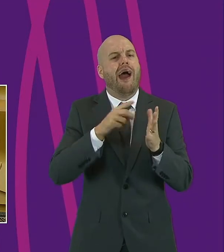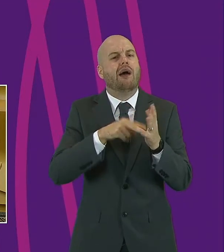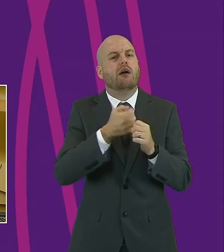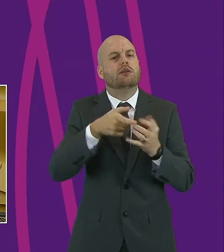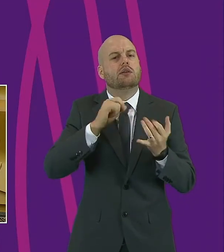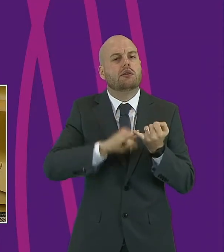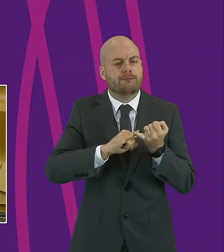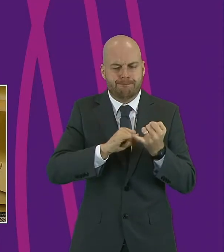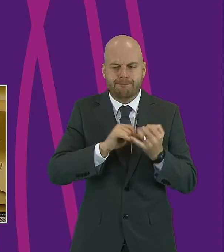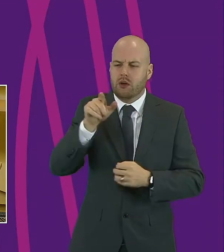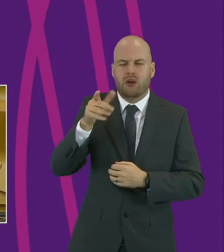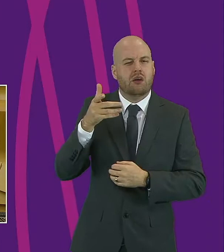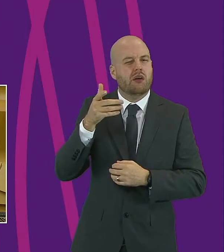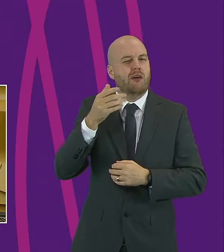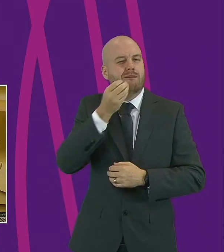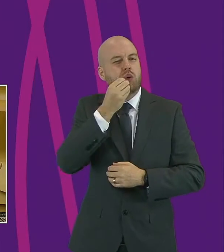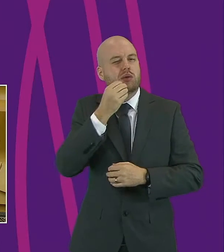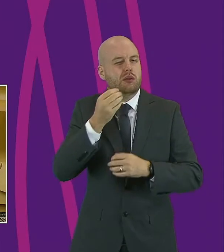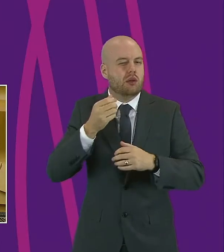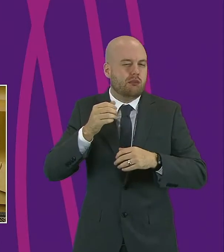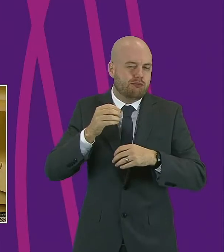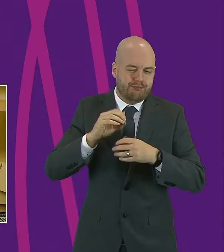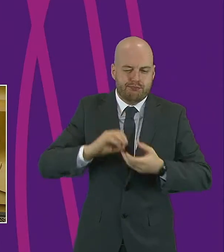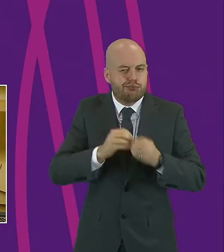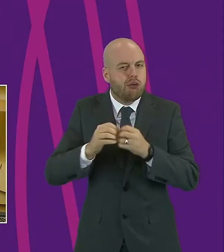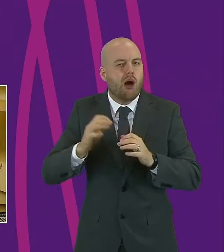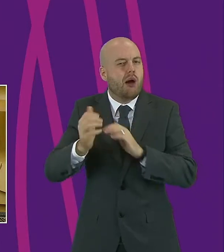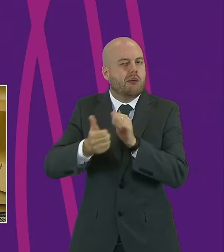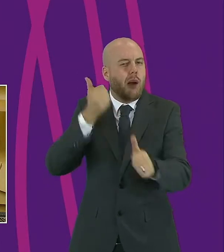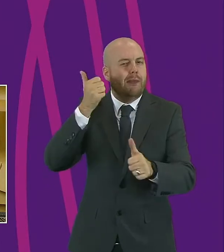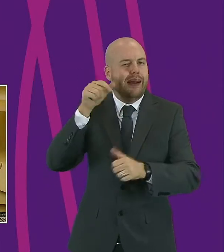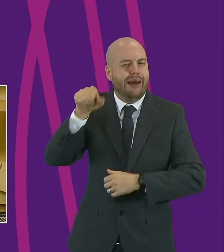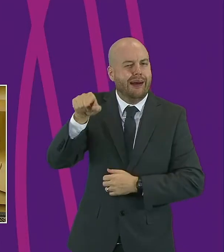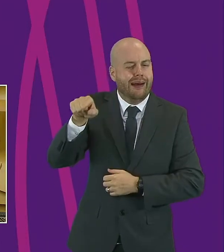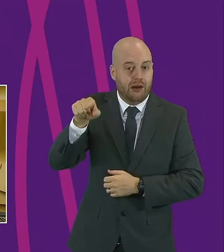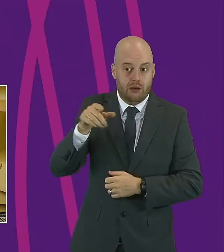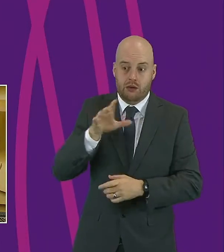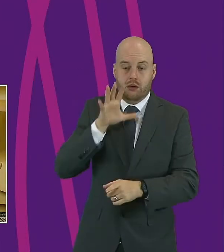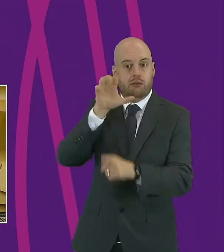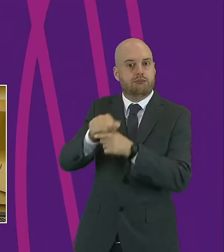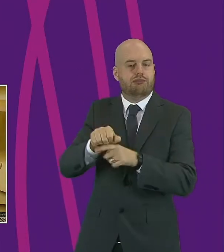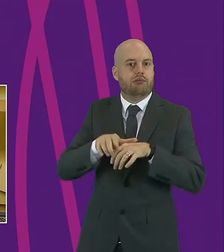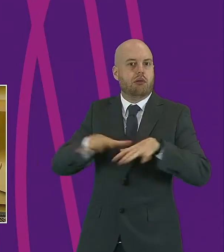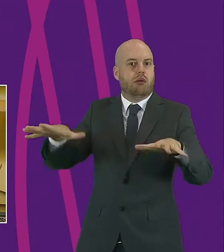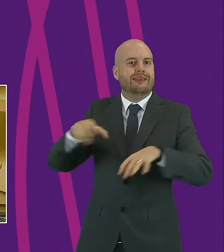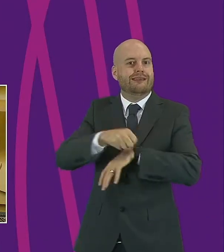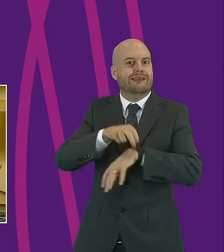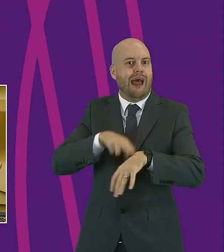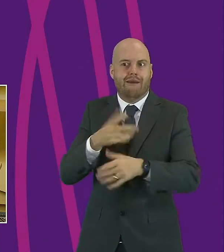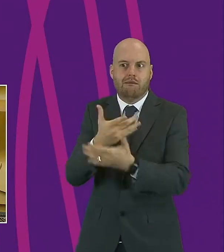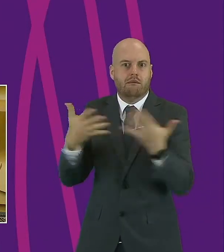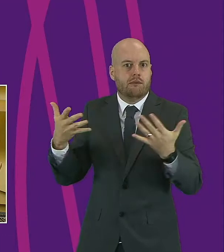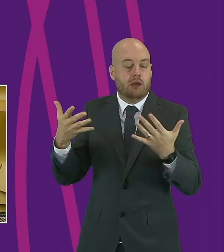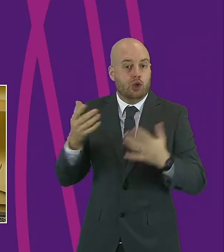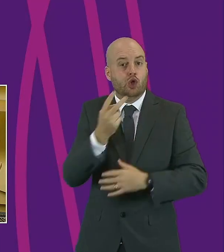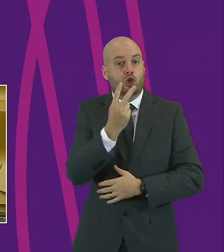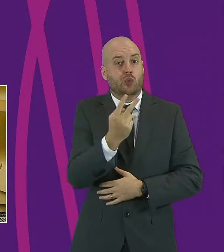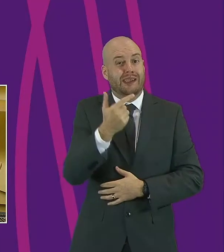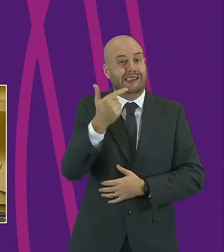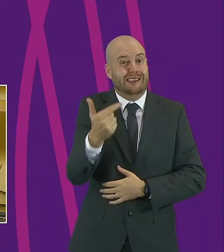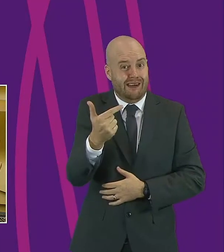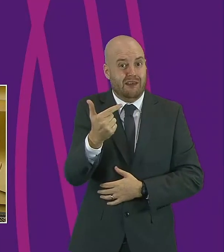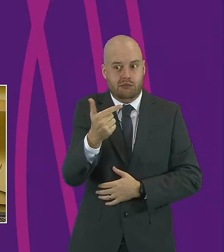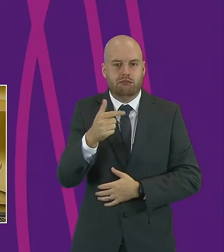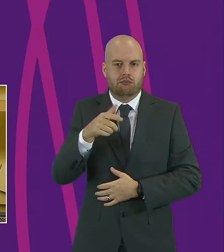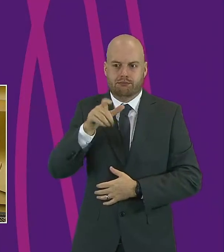food processing plant. And that is no doubt reflected in the fact that 27 of today's 77 cases are in the Tayside